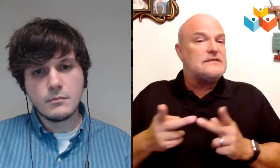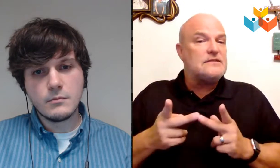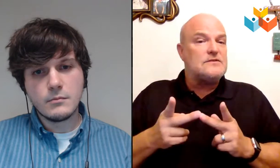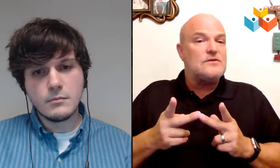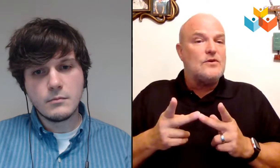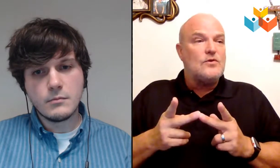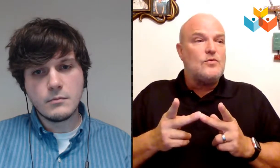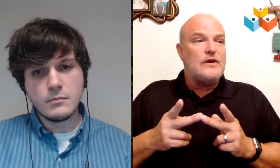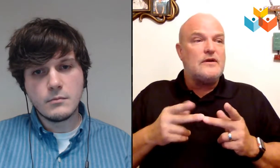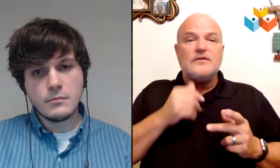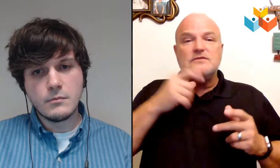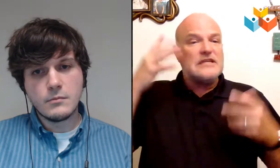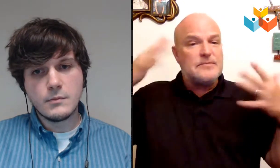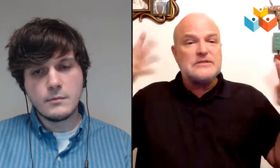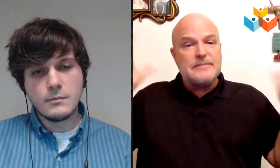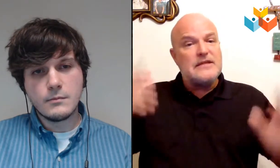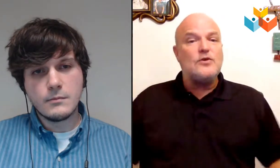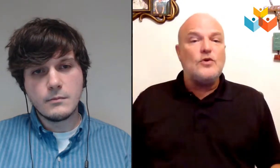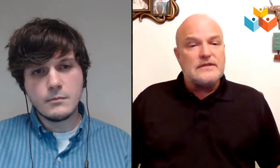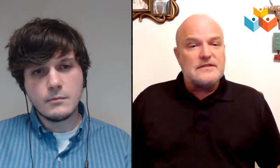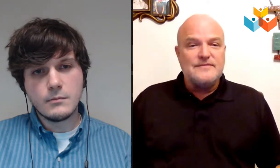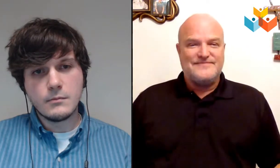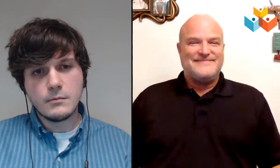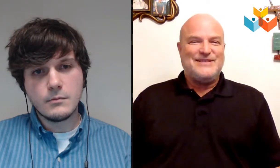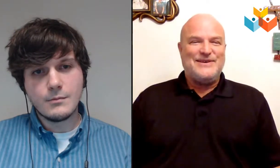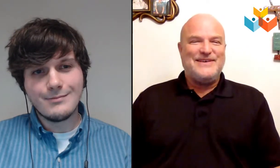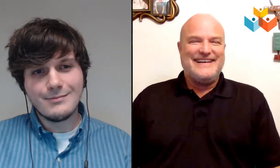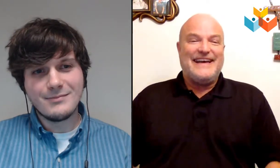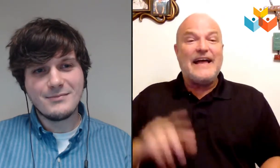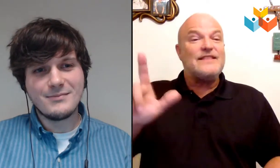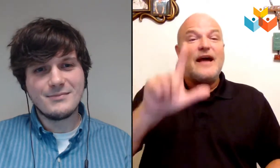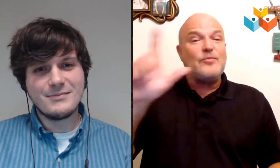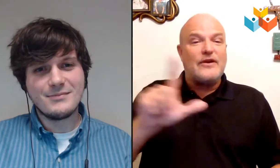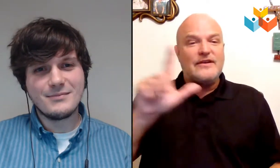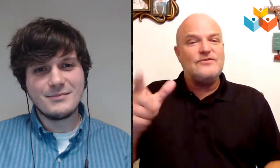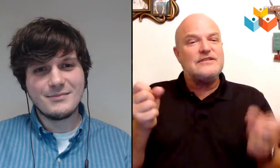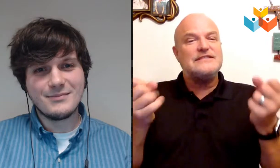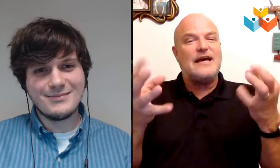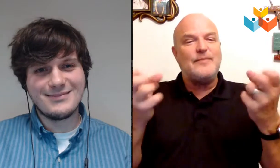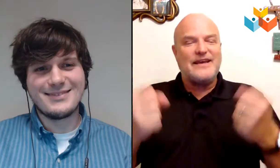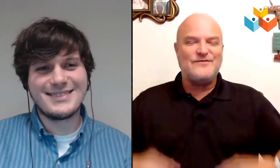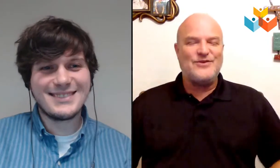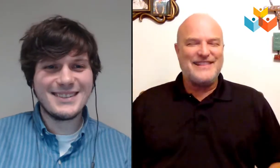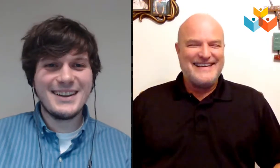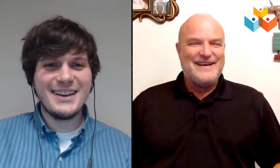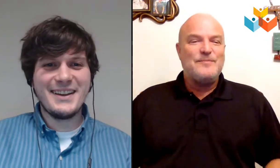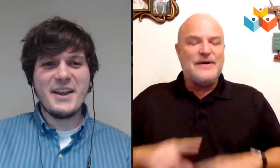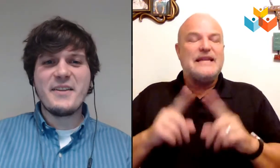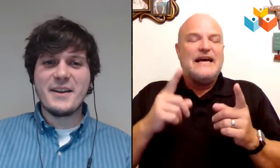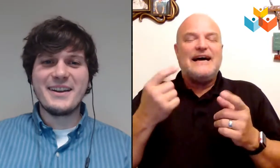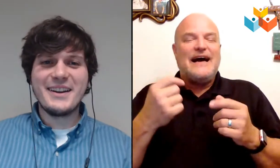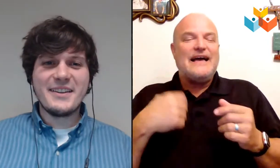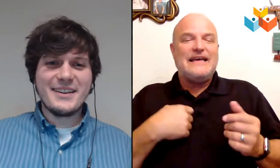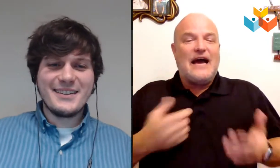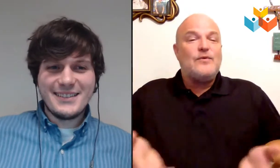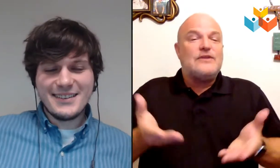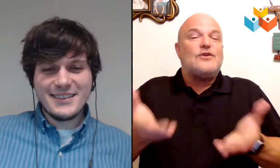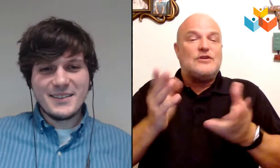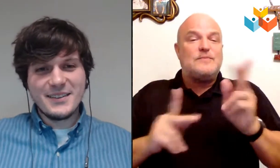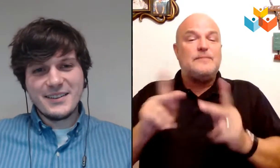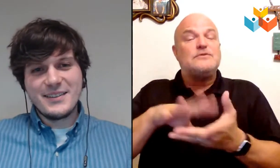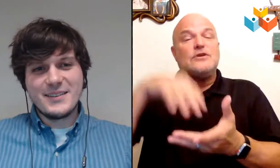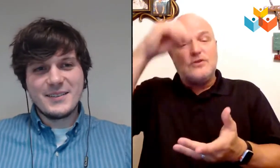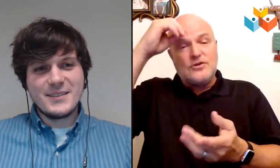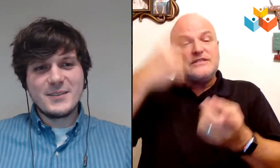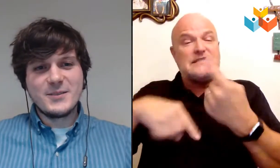in places where there's not supposed to be any noise. At the library, you can sign back and forth. But I would